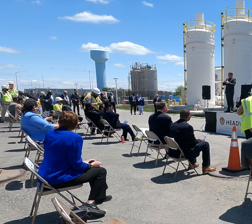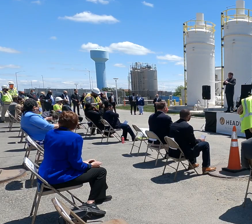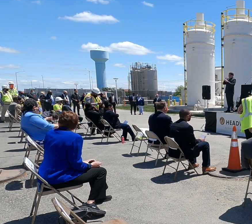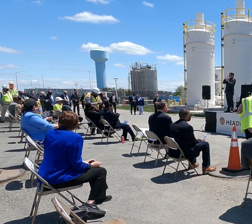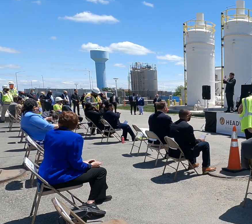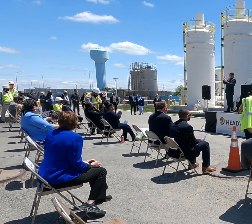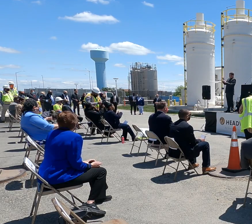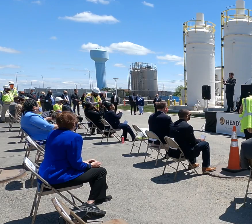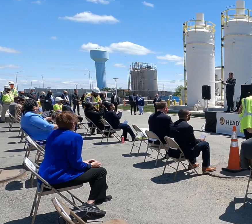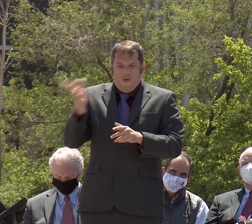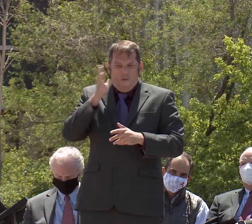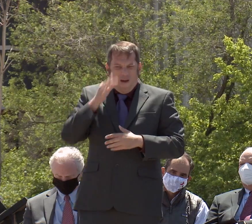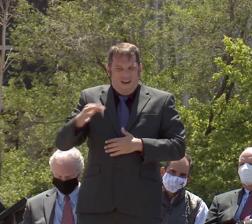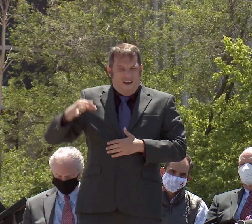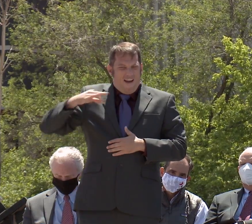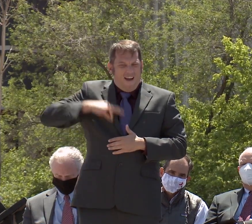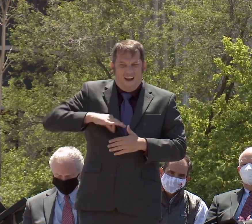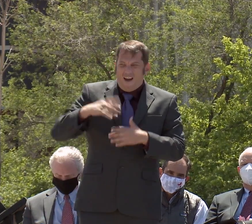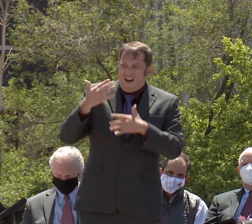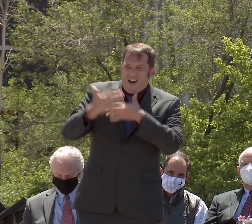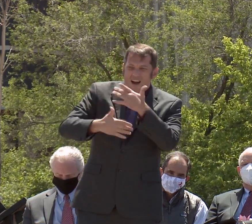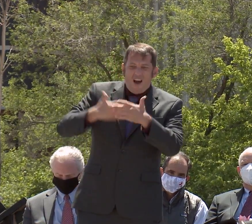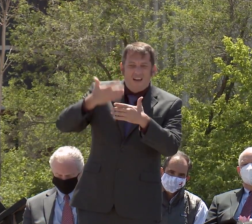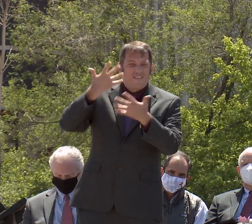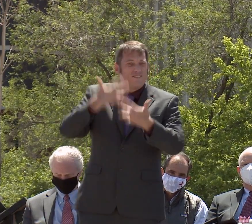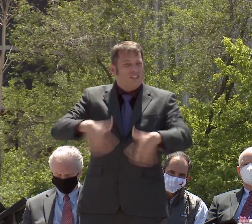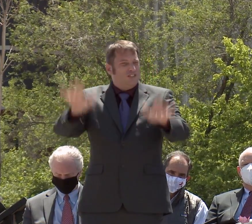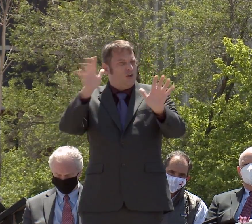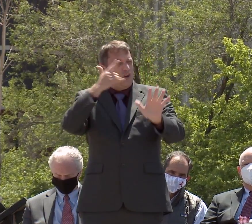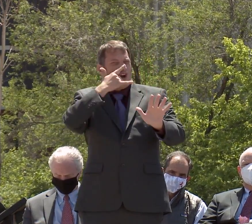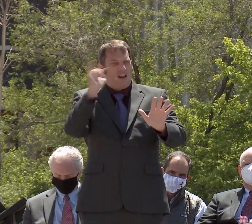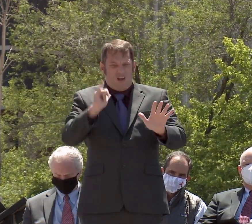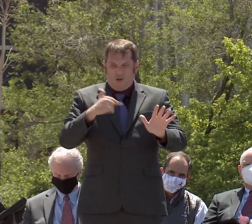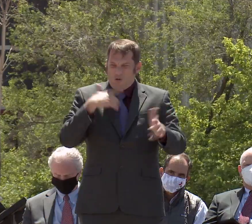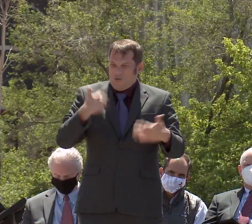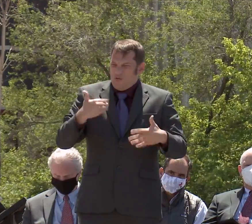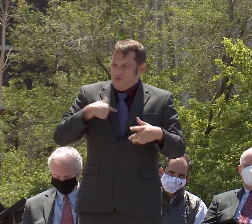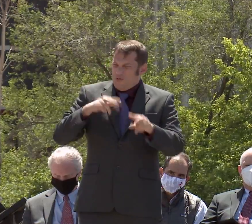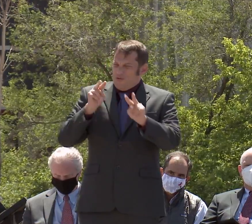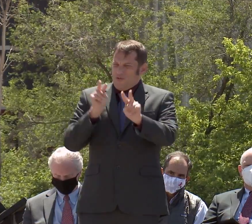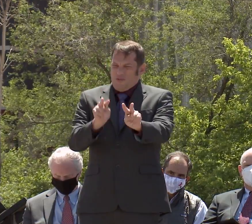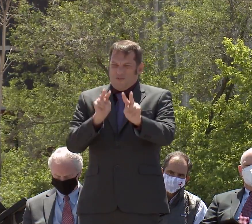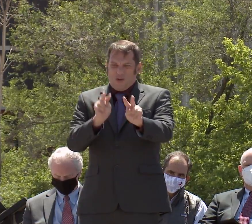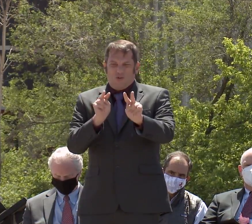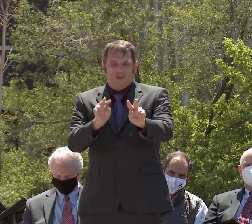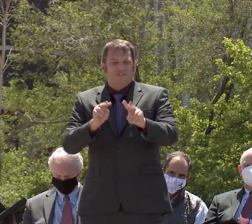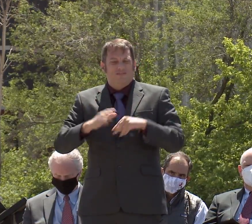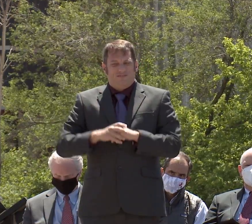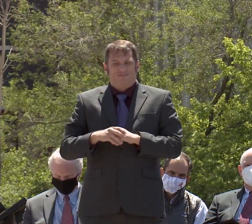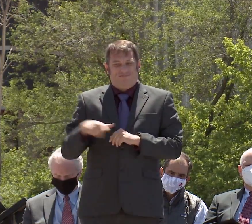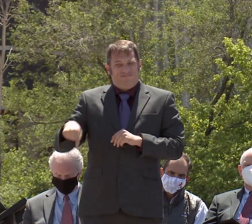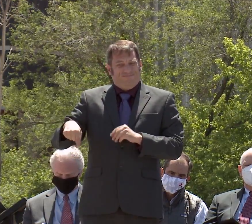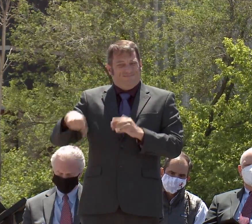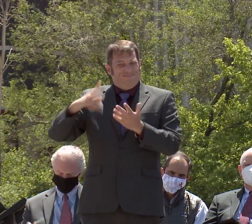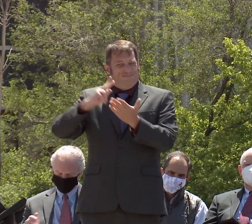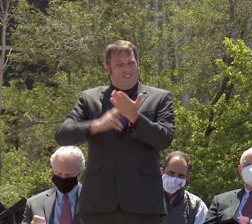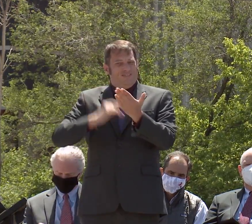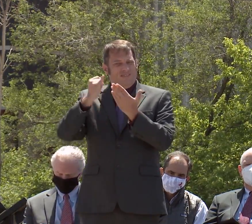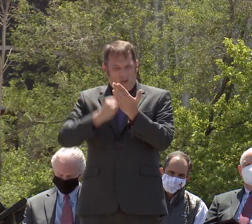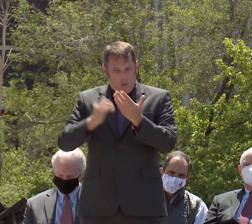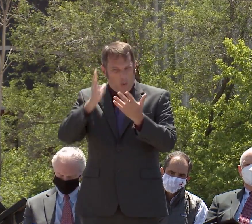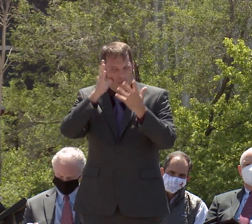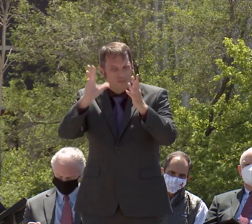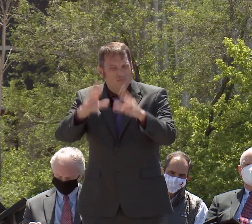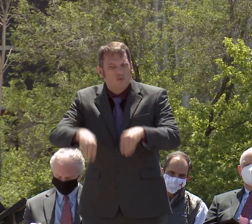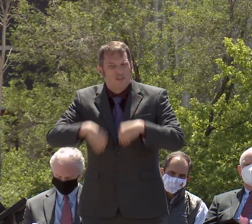this project. The Headworks project is anticipated to provide additional capacity